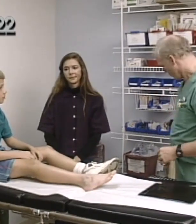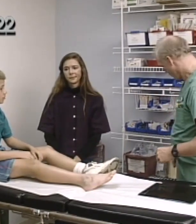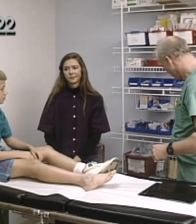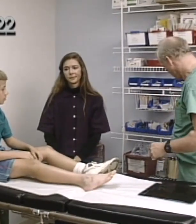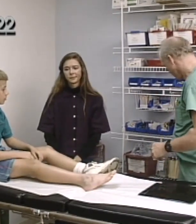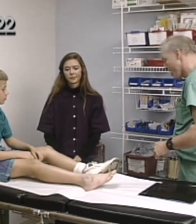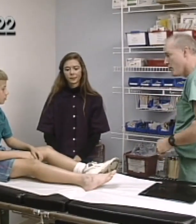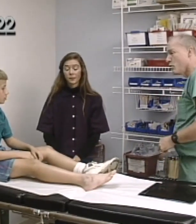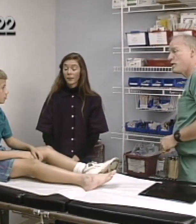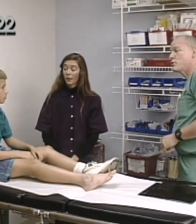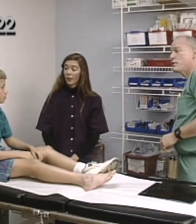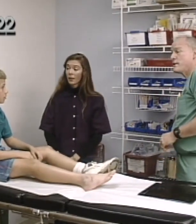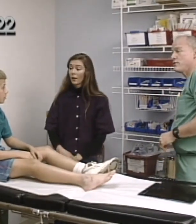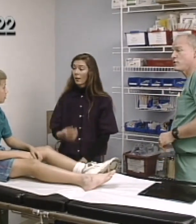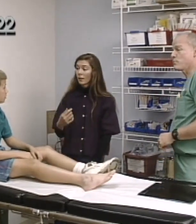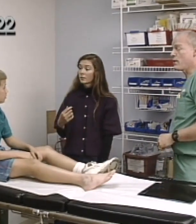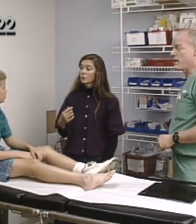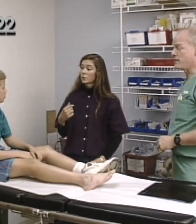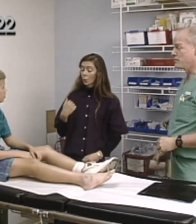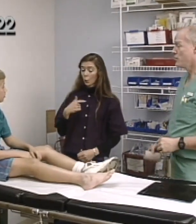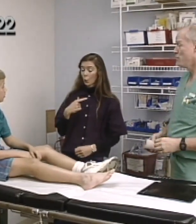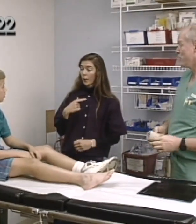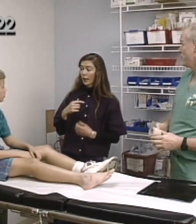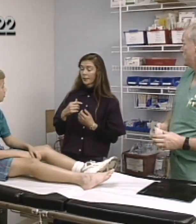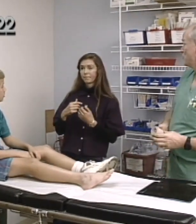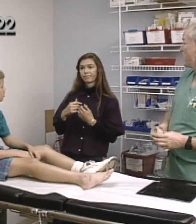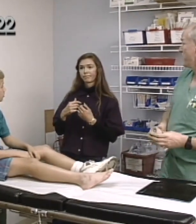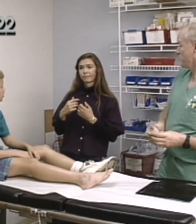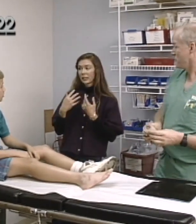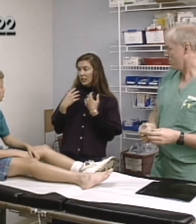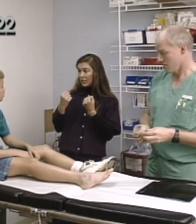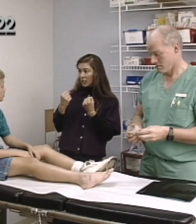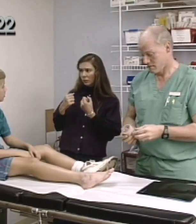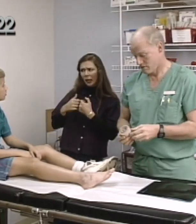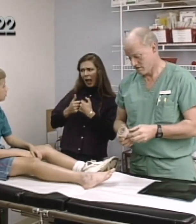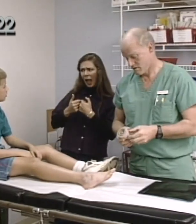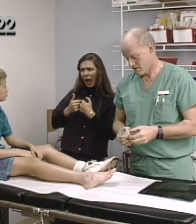Well, we treat sprains with rice.